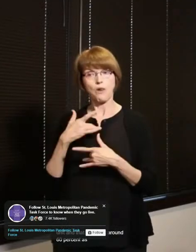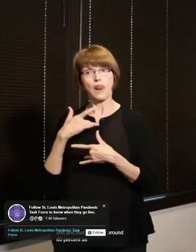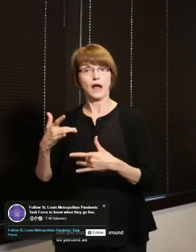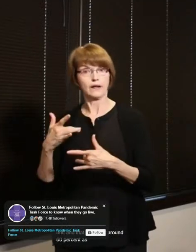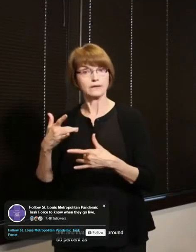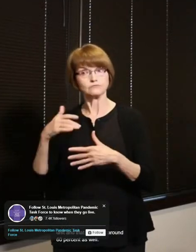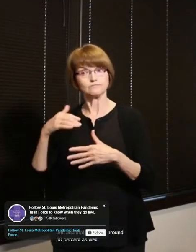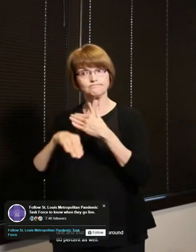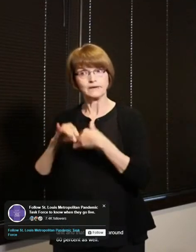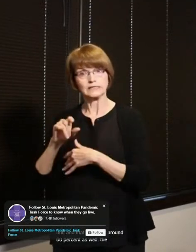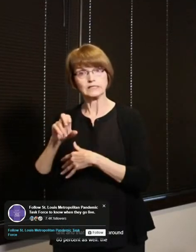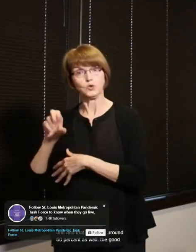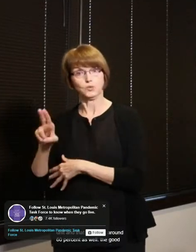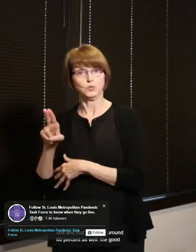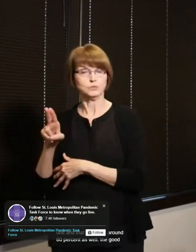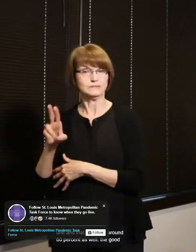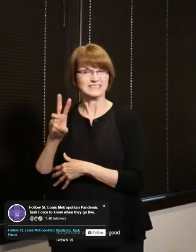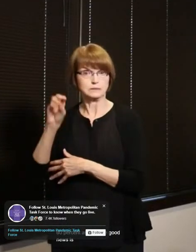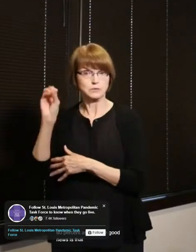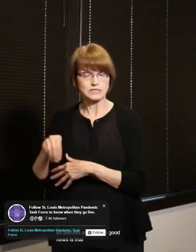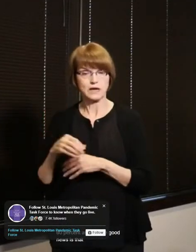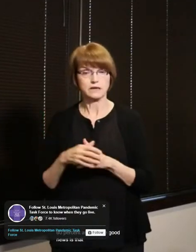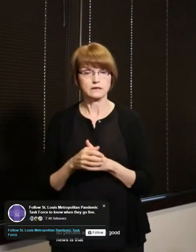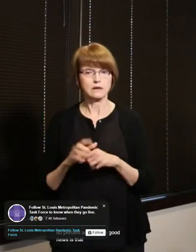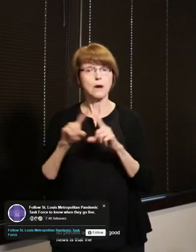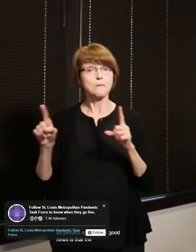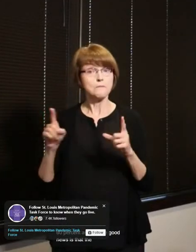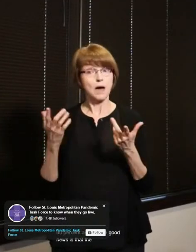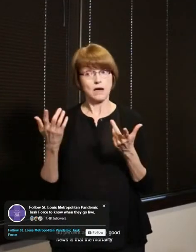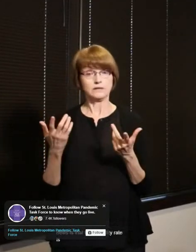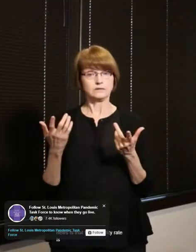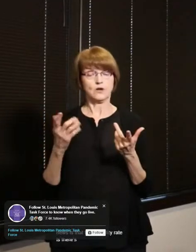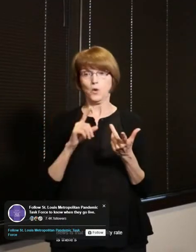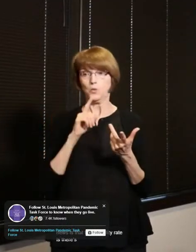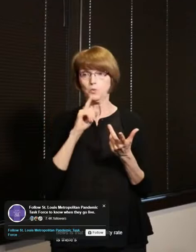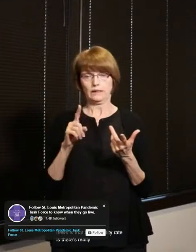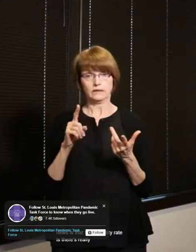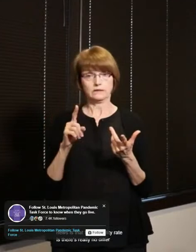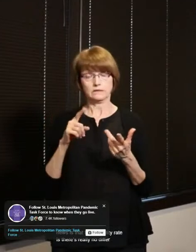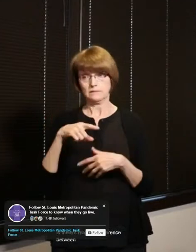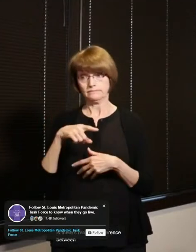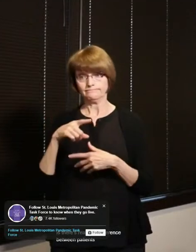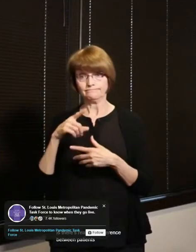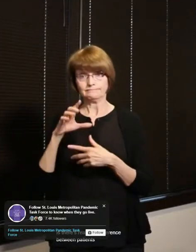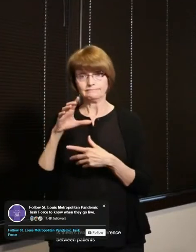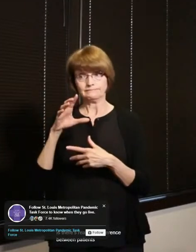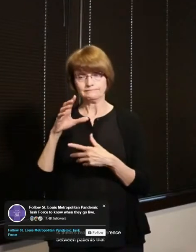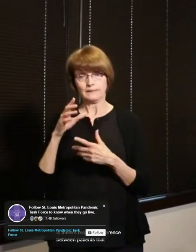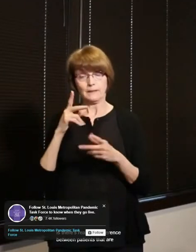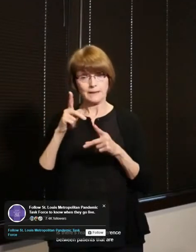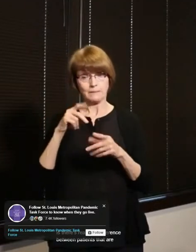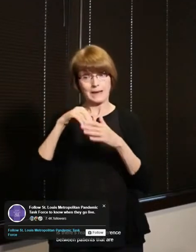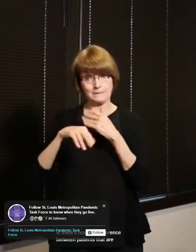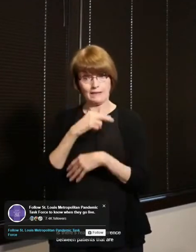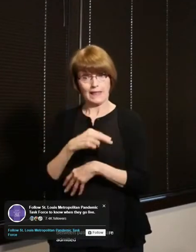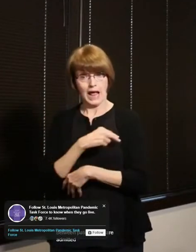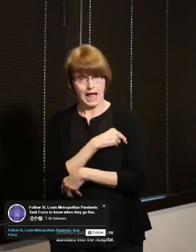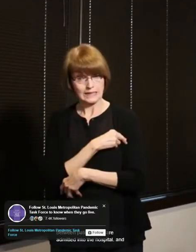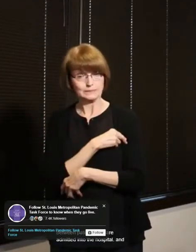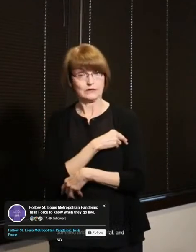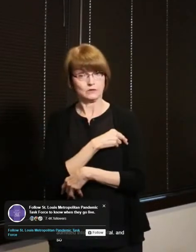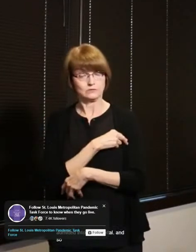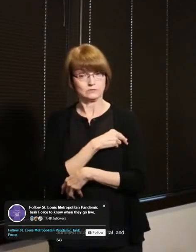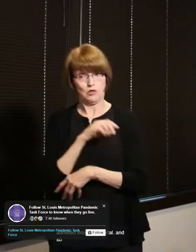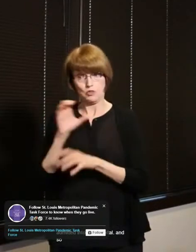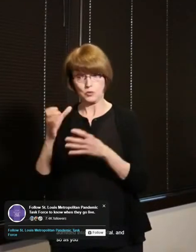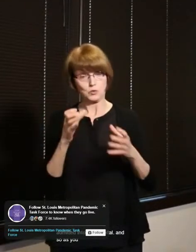well. The good news is that the mortality rate is there's really no difference between patients that are admitted into the hospital. And